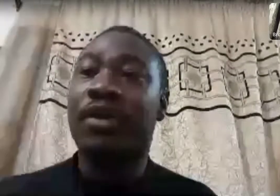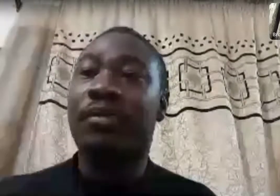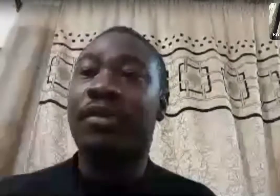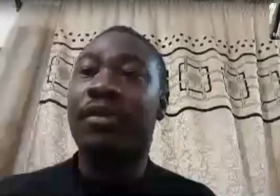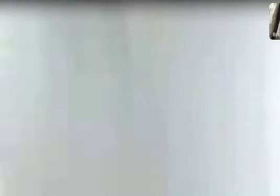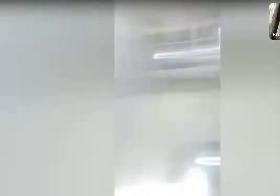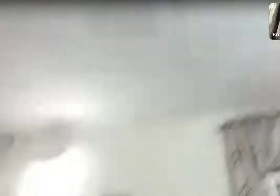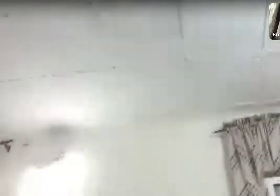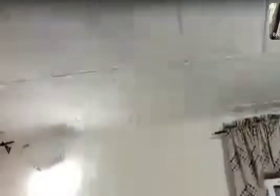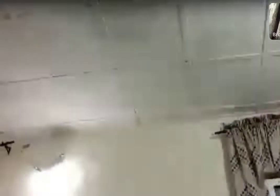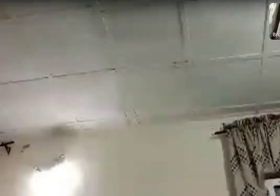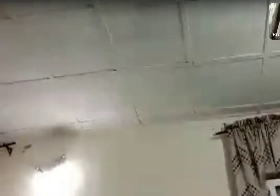me, please. Excuse me.